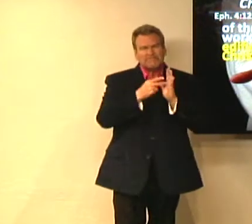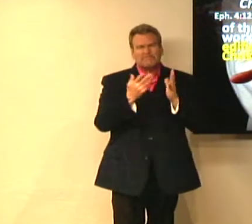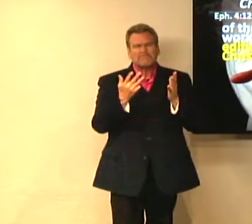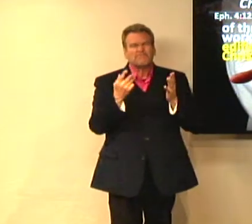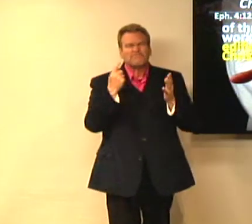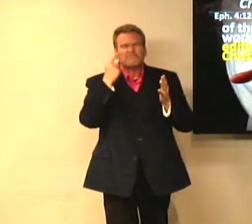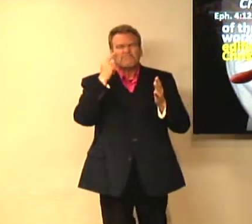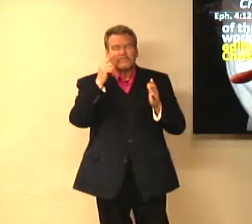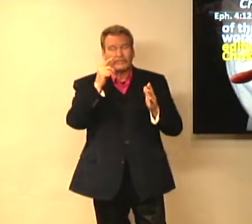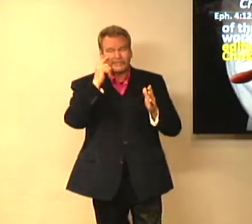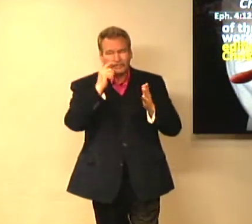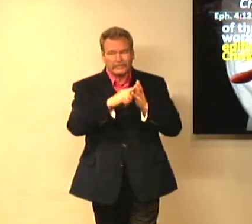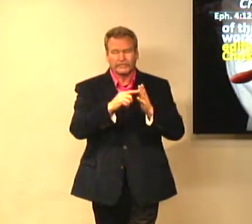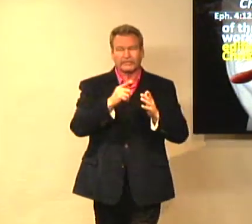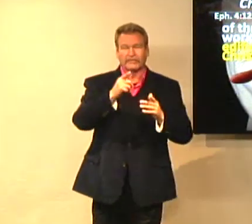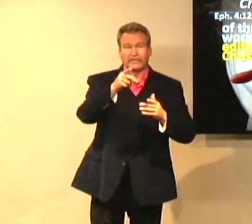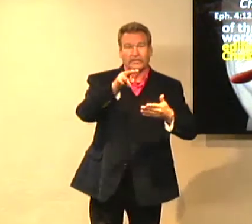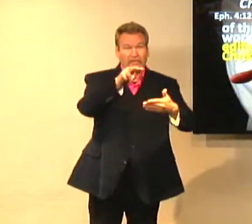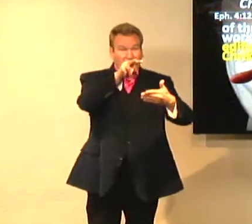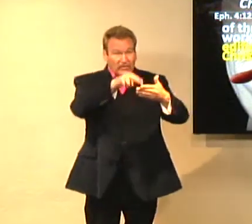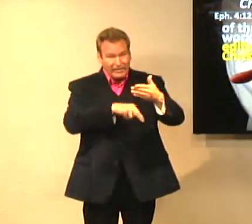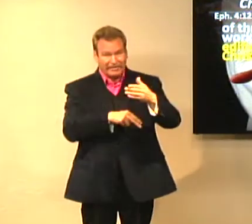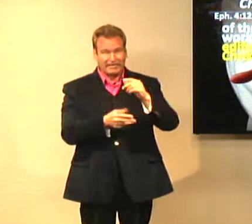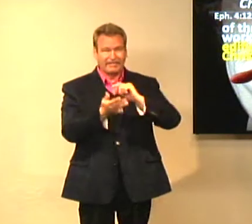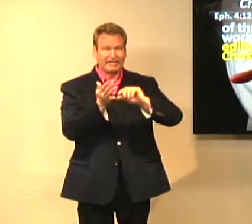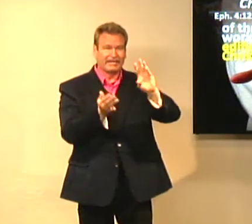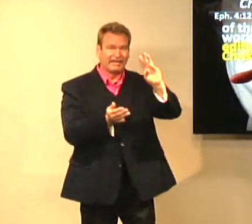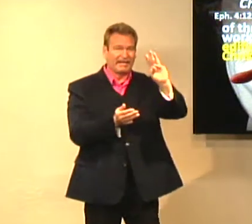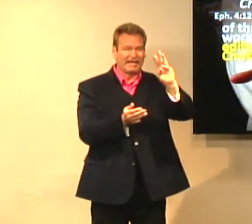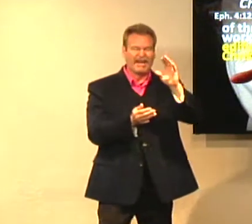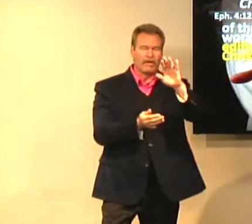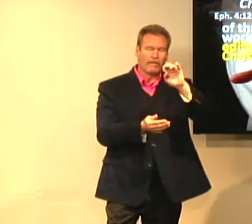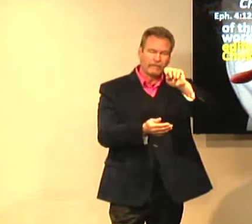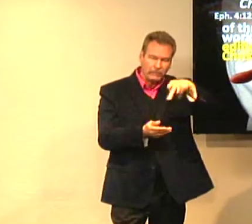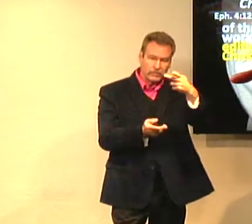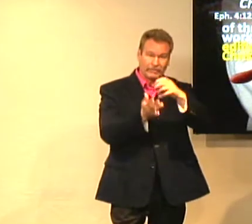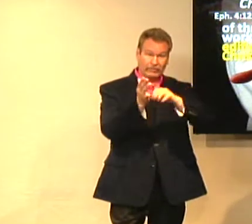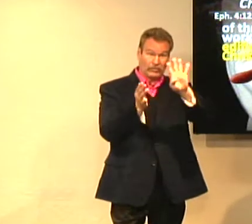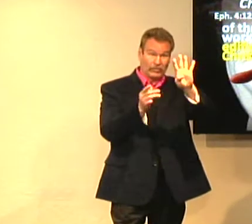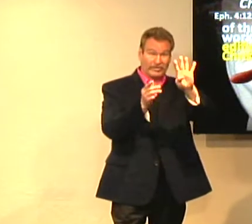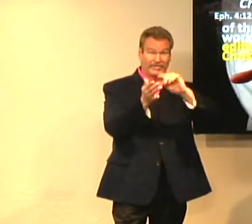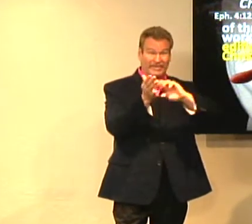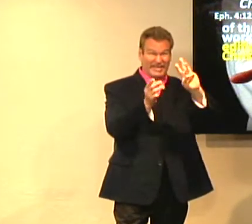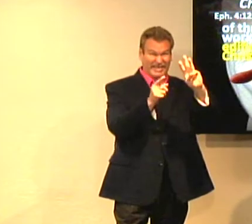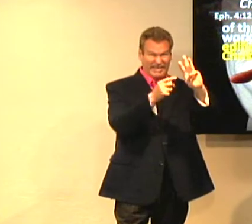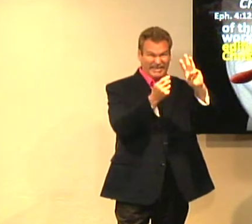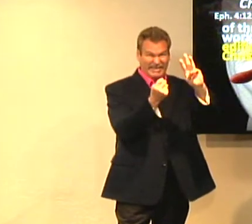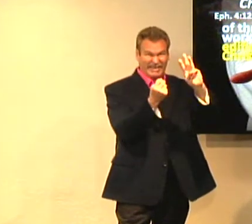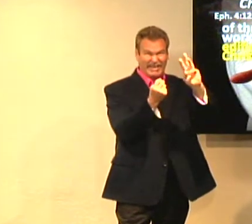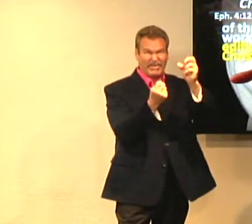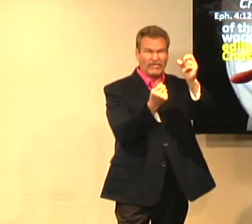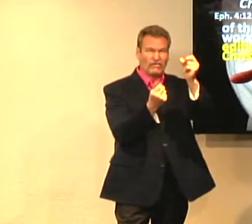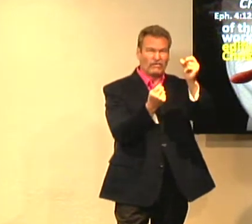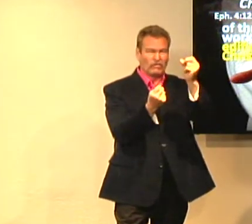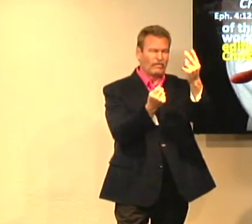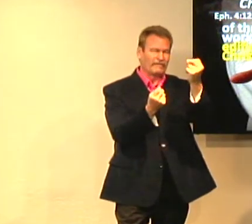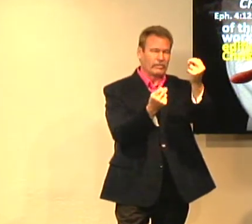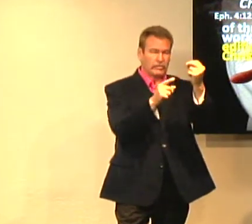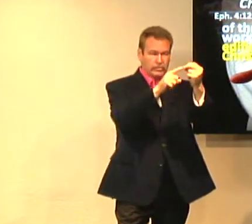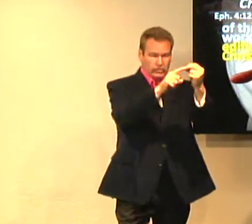So then we look to this and we look to see the purpose. When we read in Ephesians chapter 4, verse